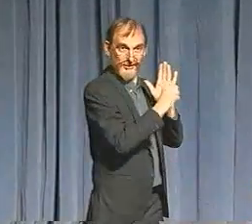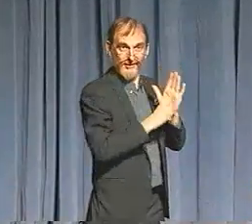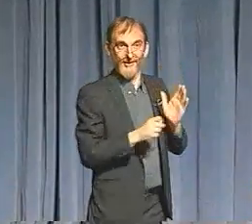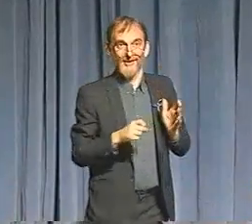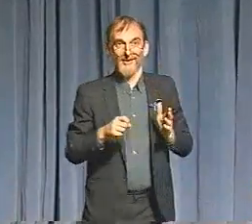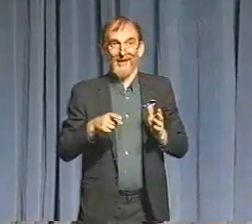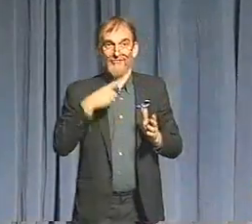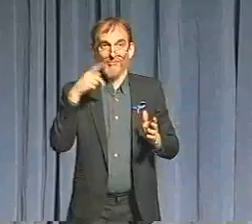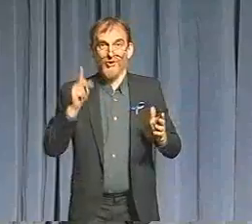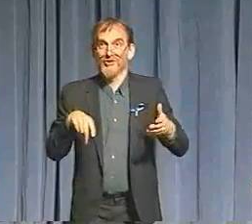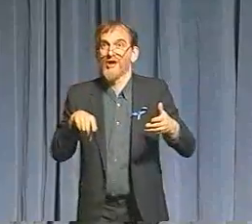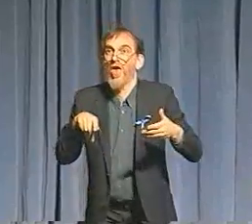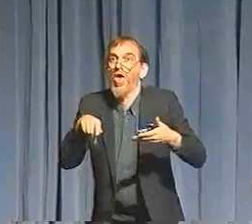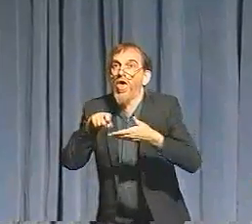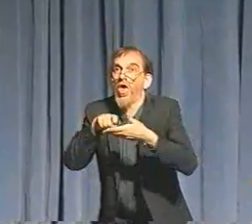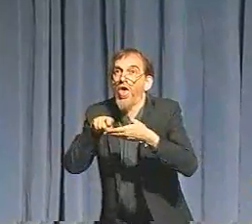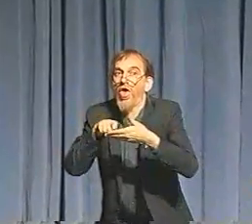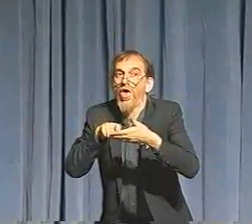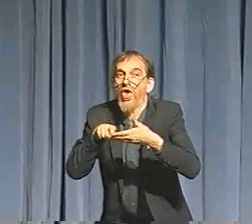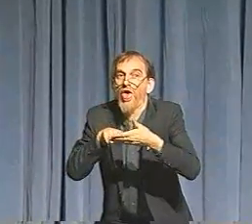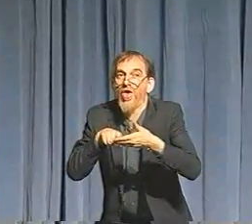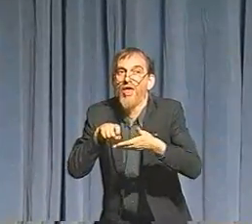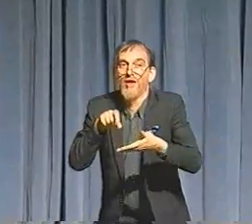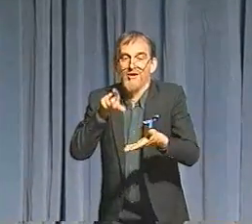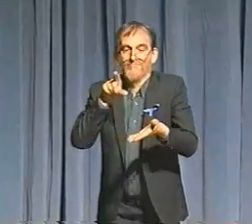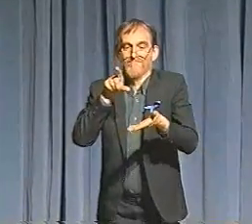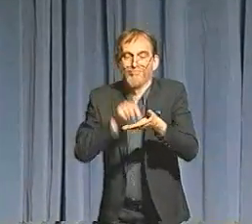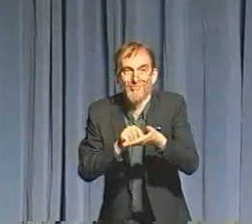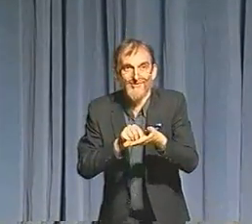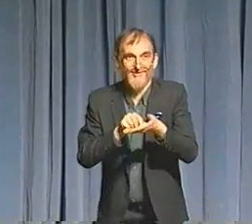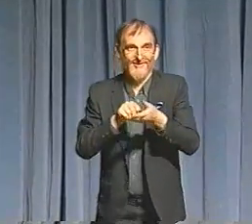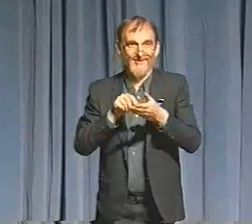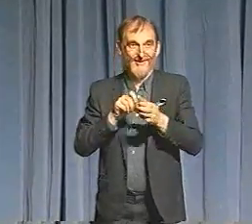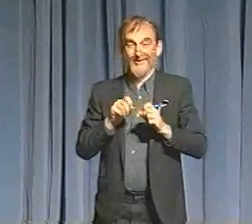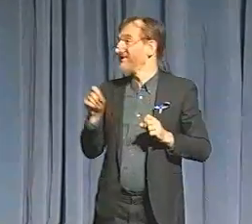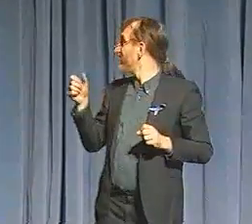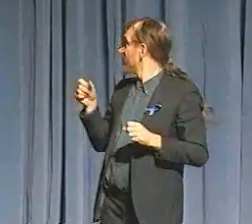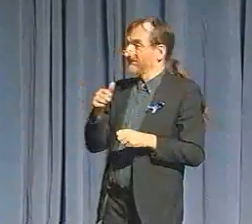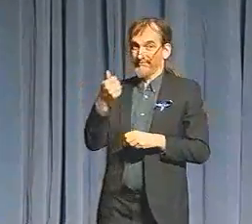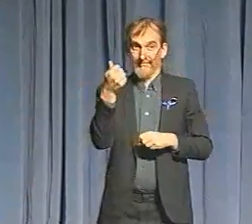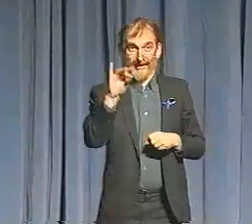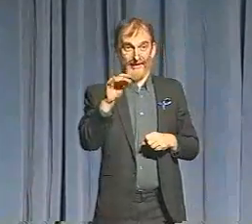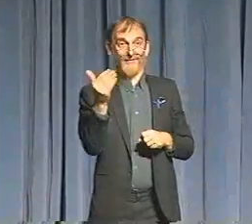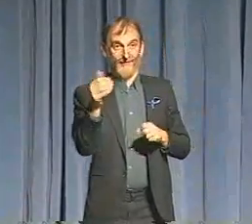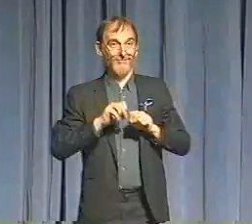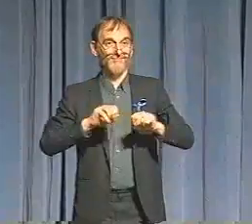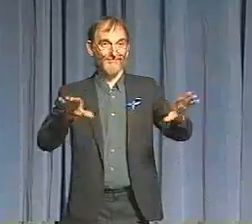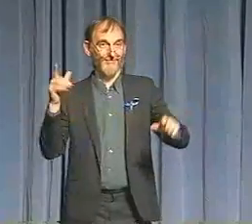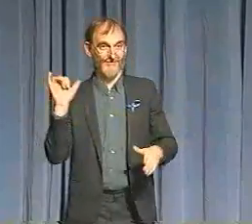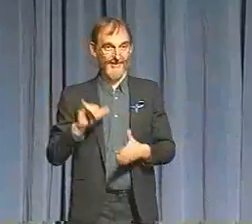to speak at a meeting of philosophers and writers, and someone documented there.